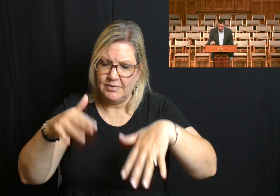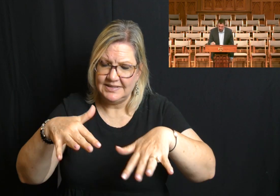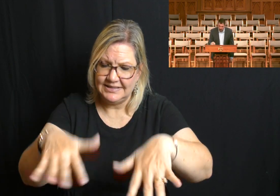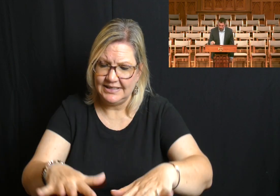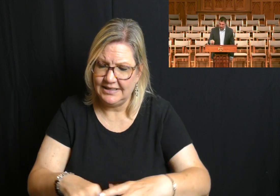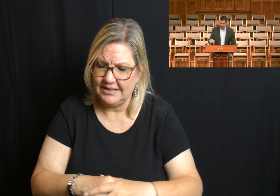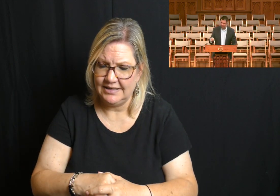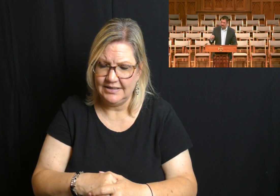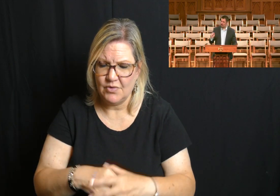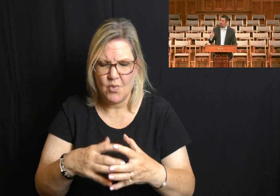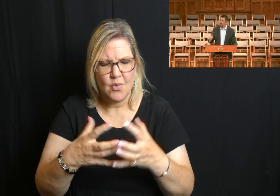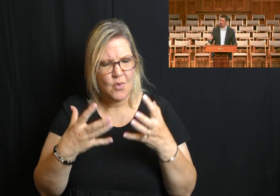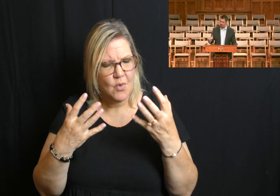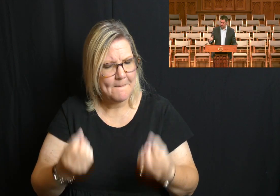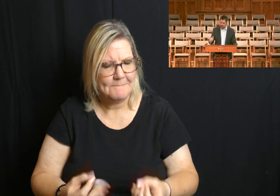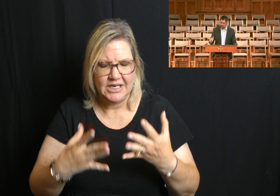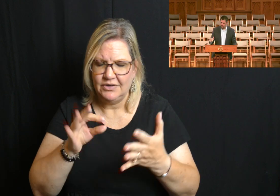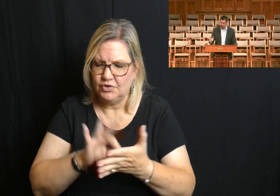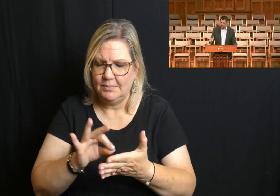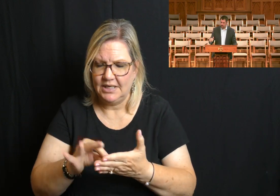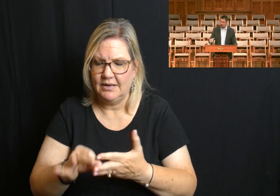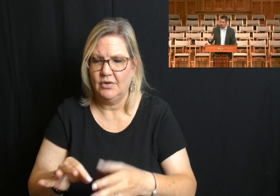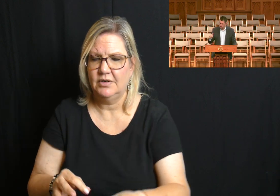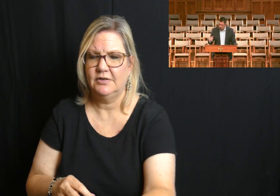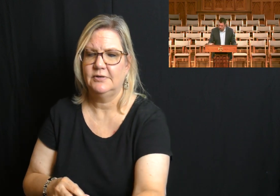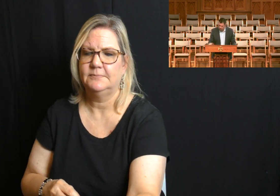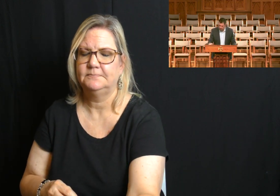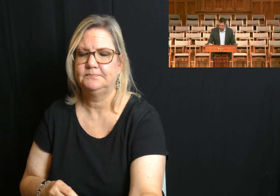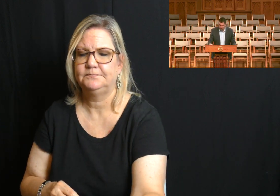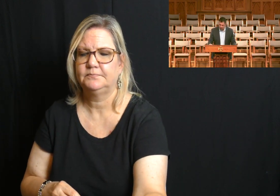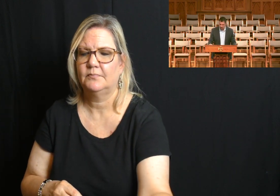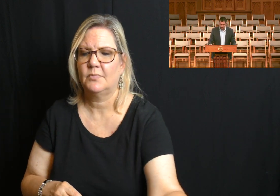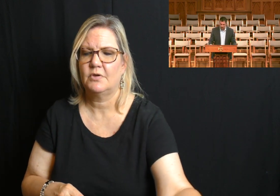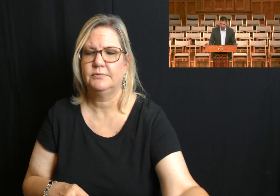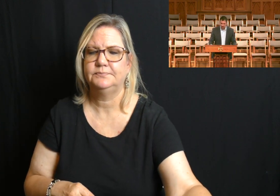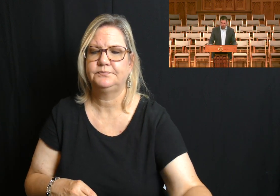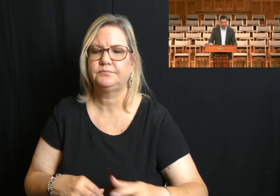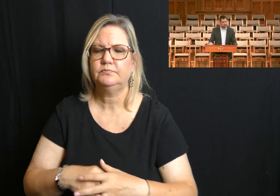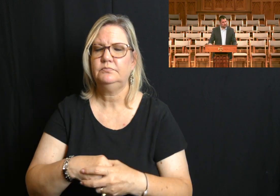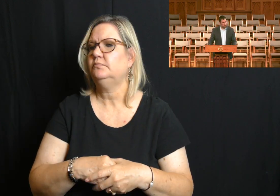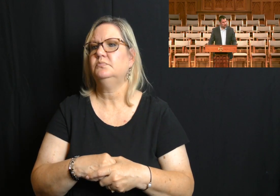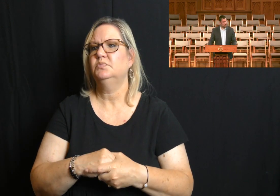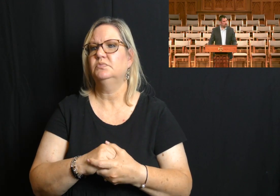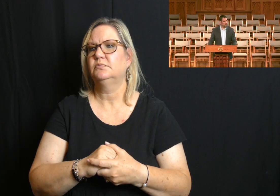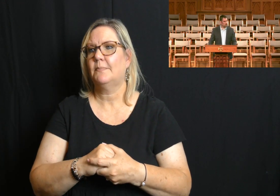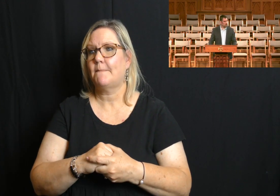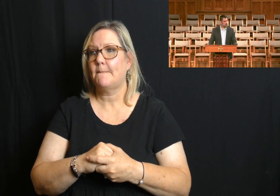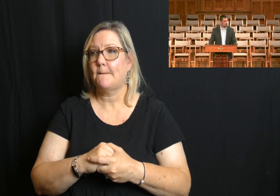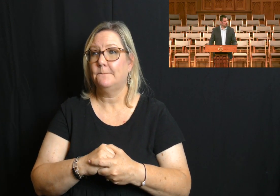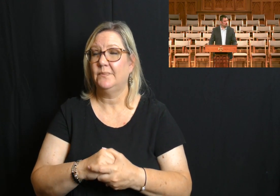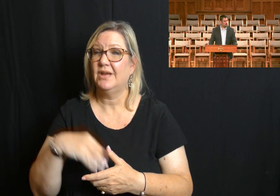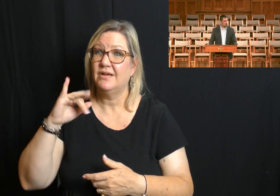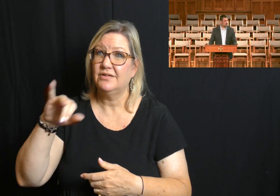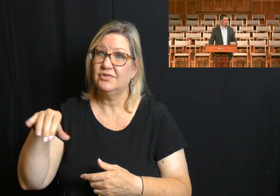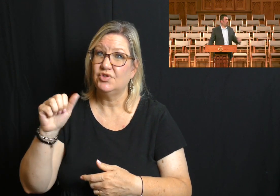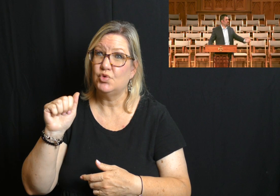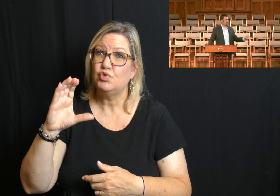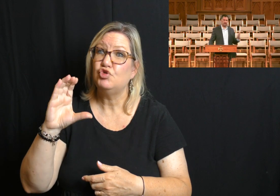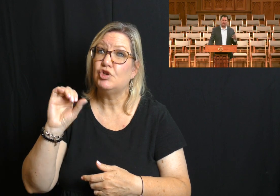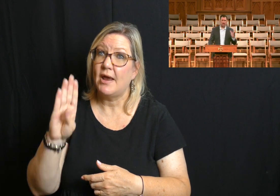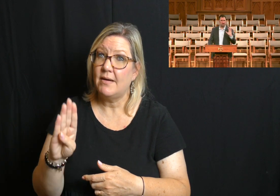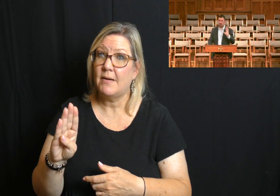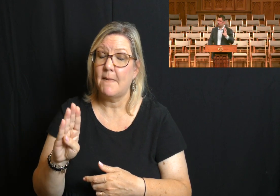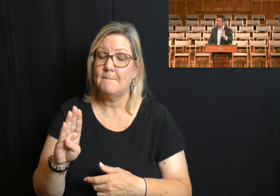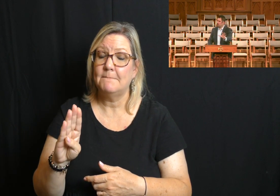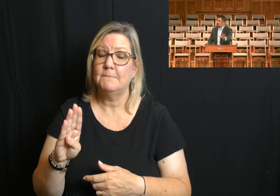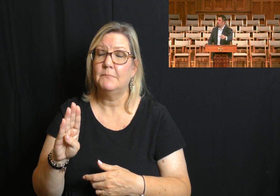God told him that he had a promise to deal well with him, but he was afraid. God promised him,